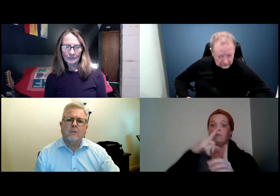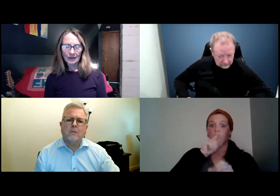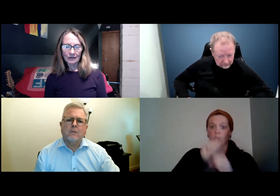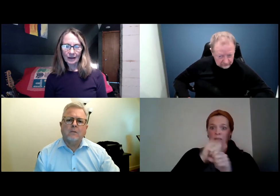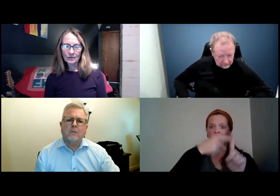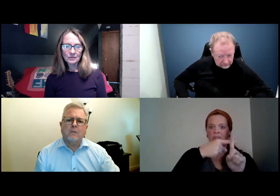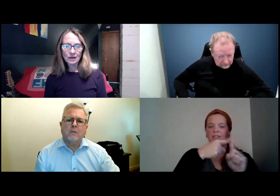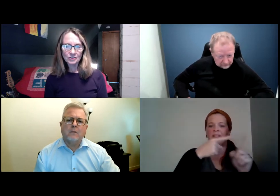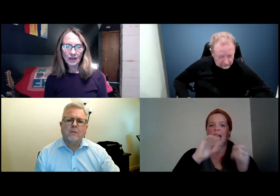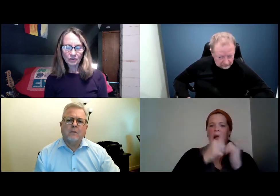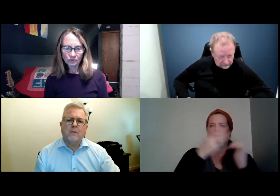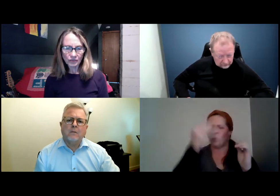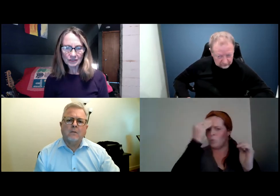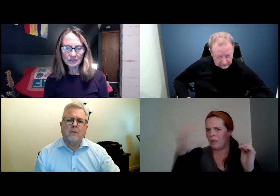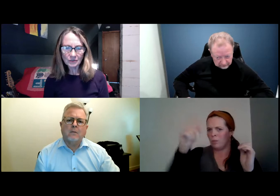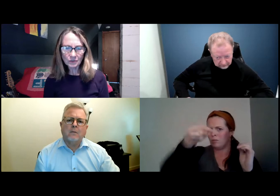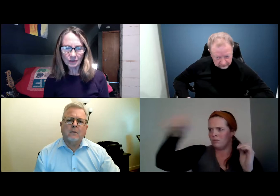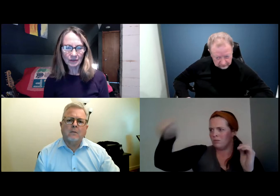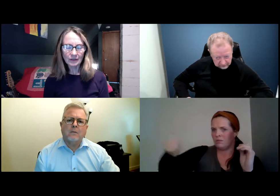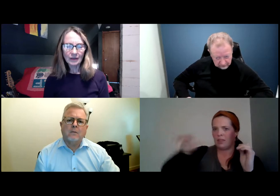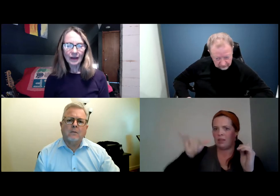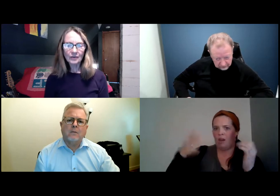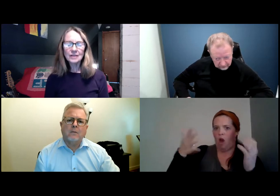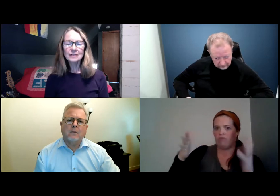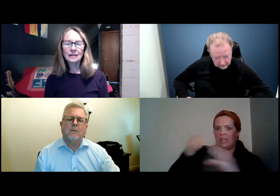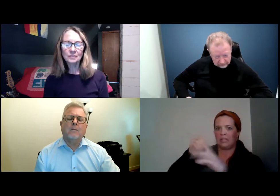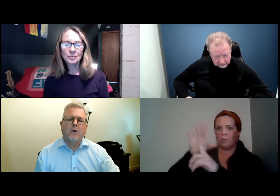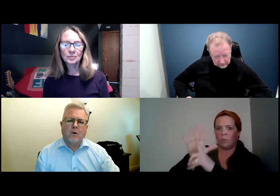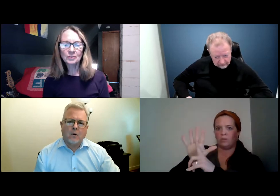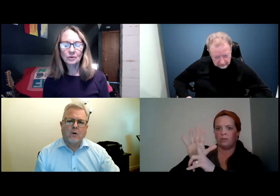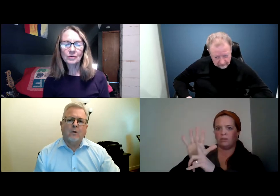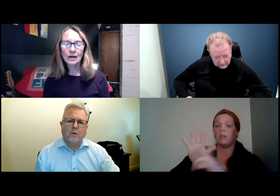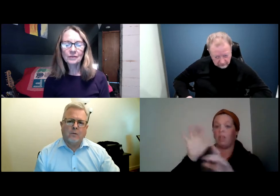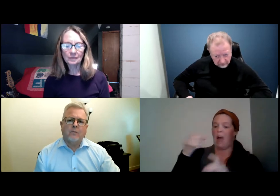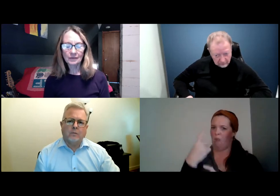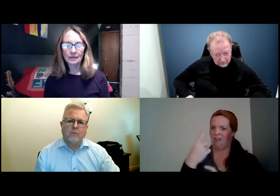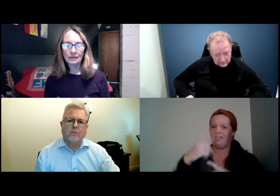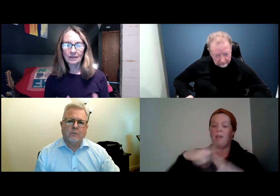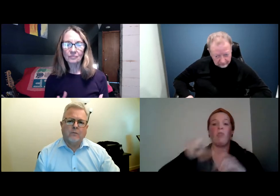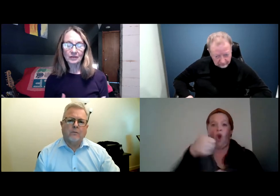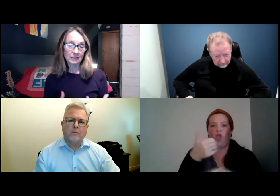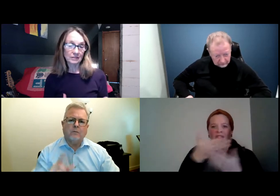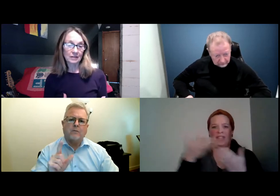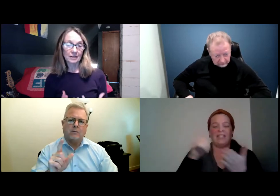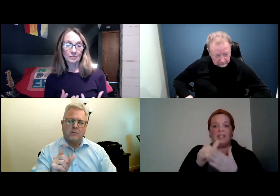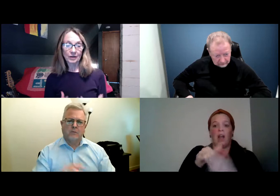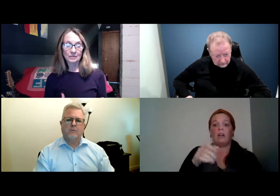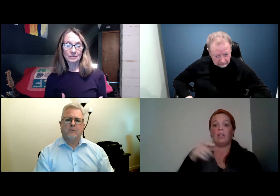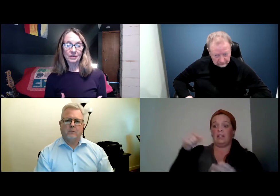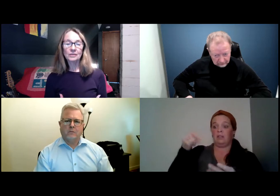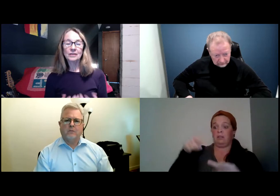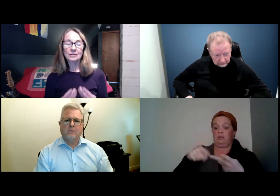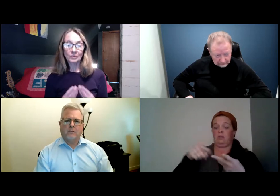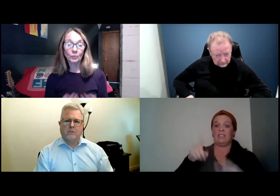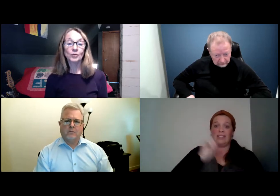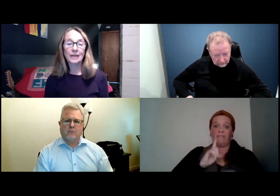how does the contact tracing work? How do they let the people know around them that they've been tested and positive? How